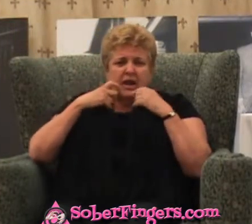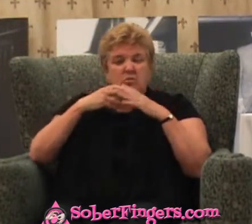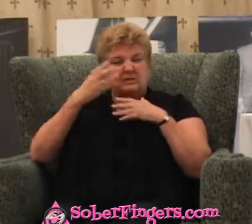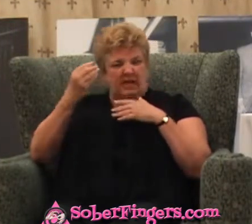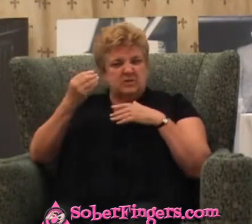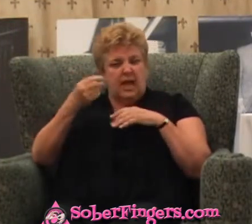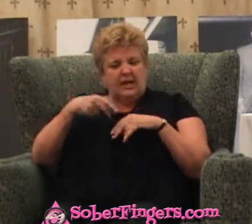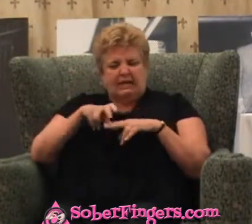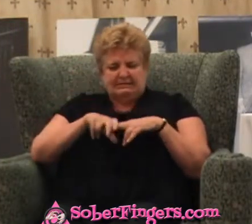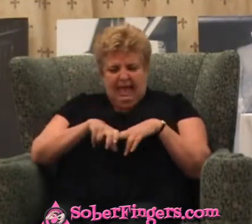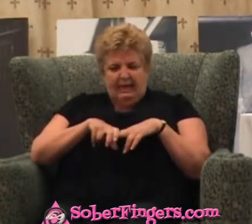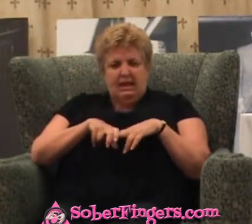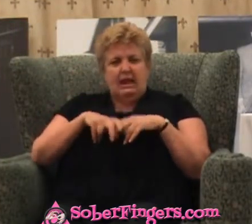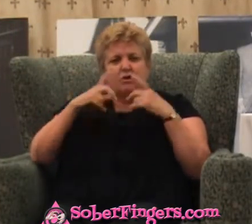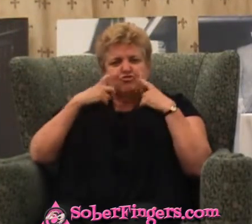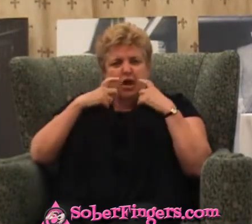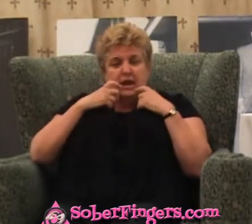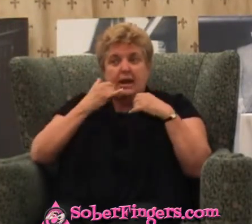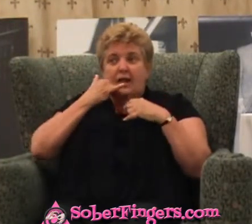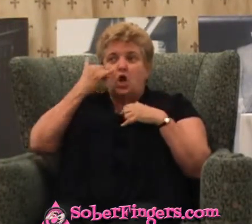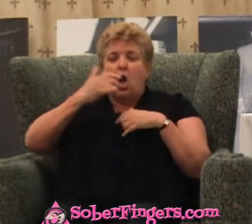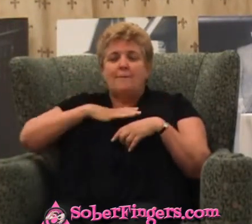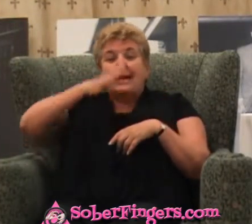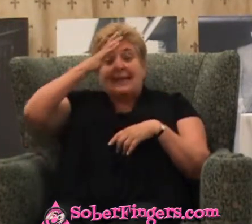I called my daddy, and no matter how rocky,